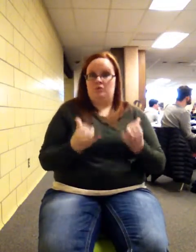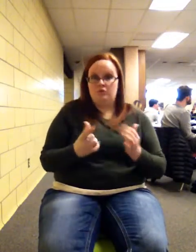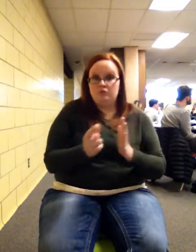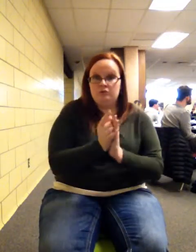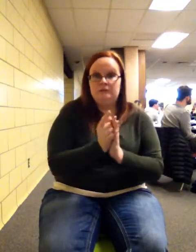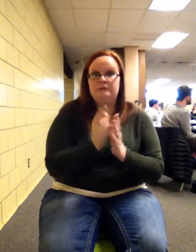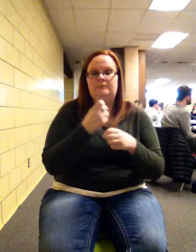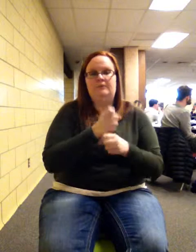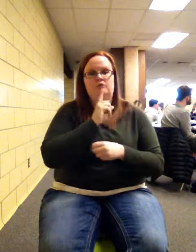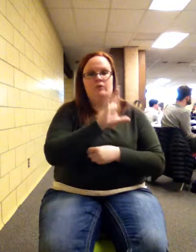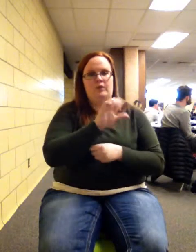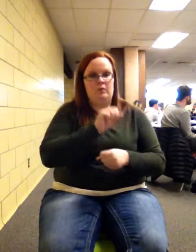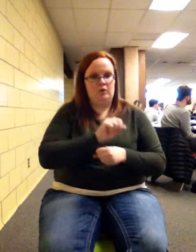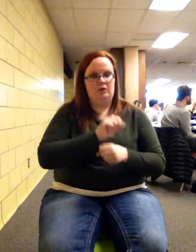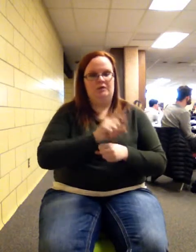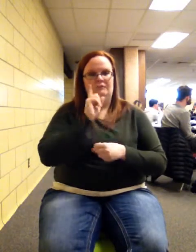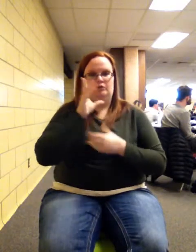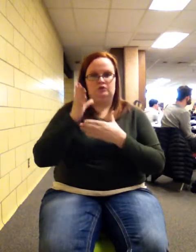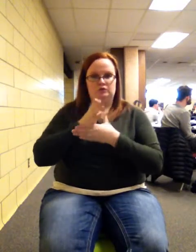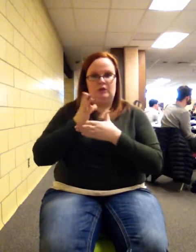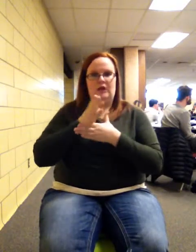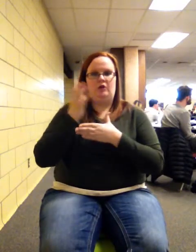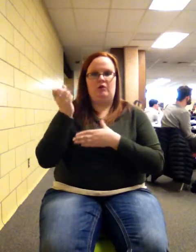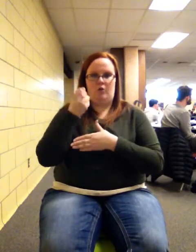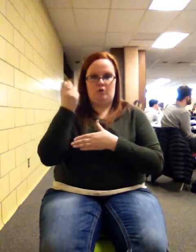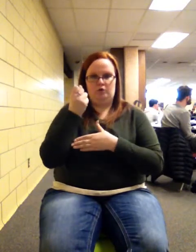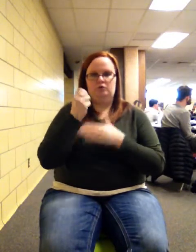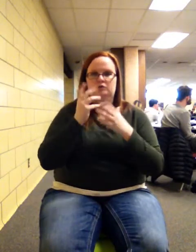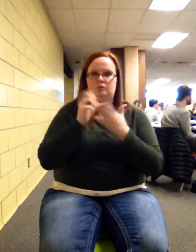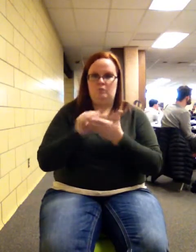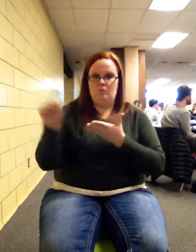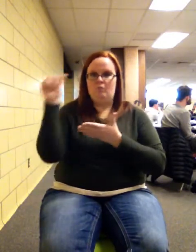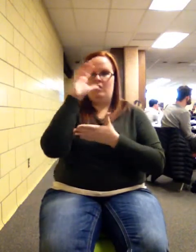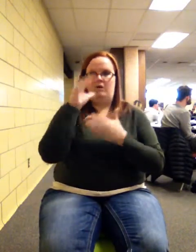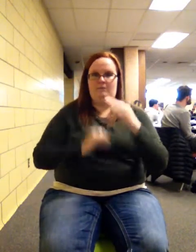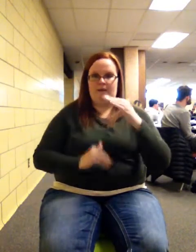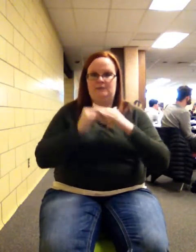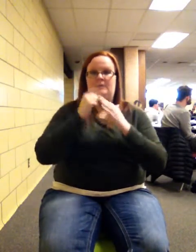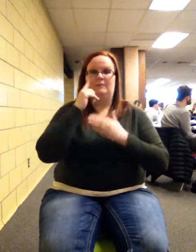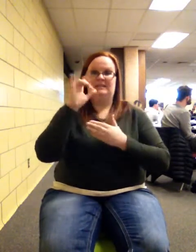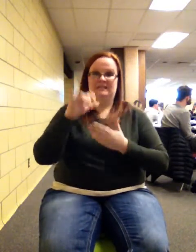for the shareholder wealth maximization, because they have a block of stock that's owned by somebody with a really big voice.